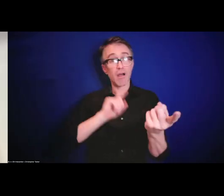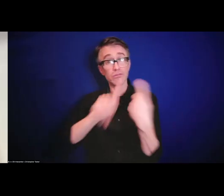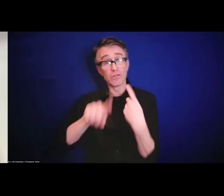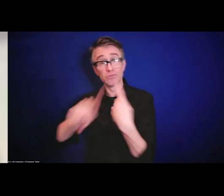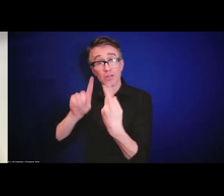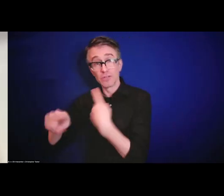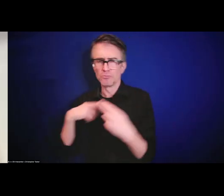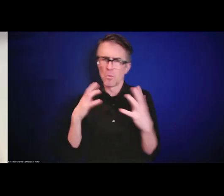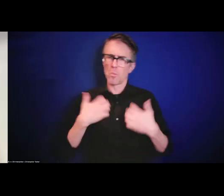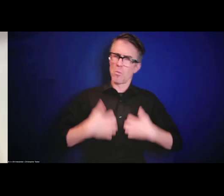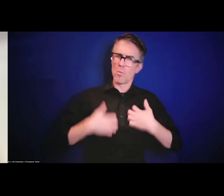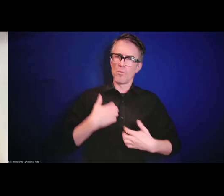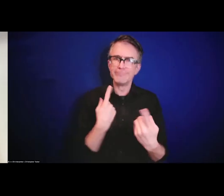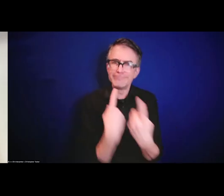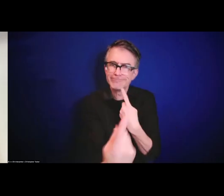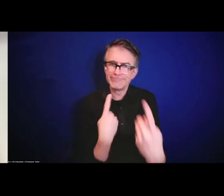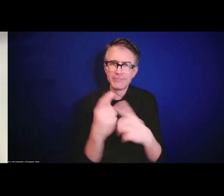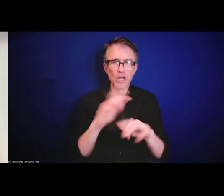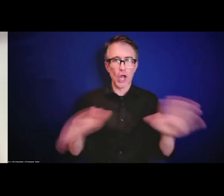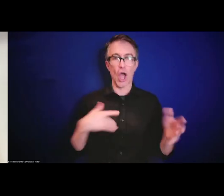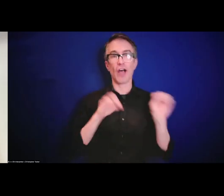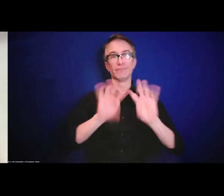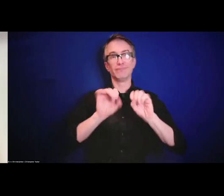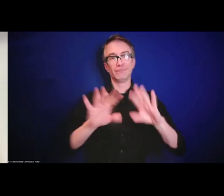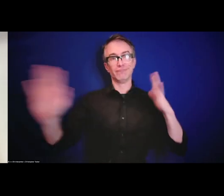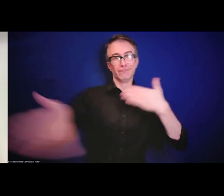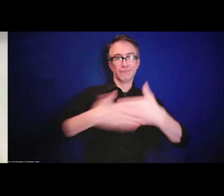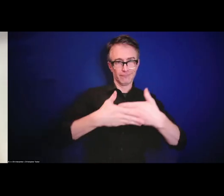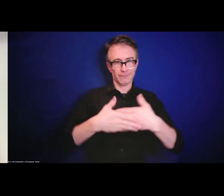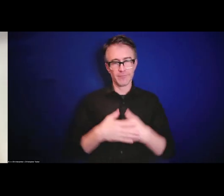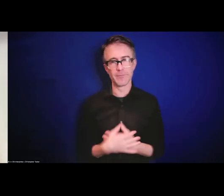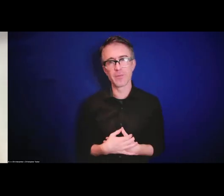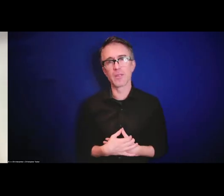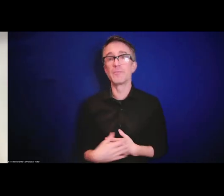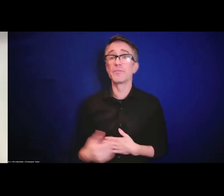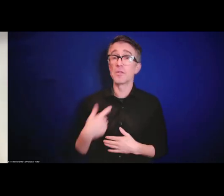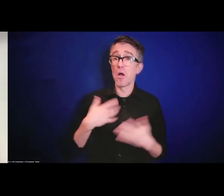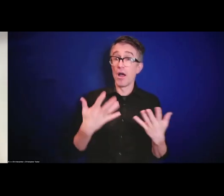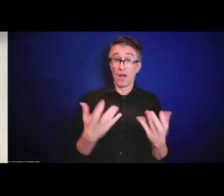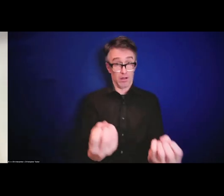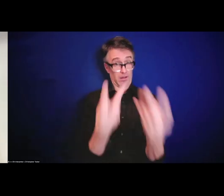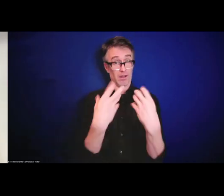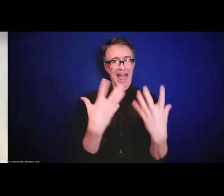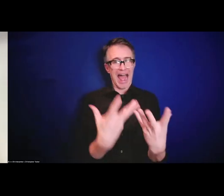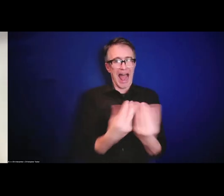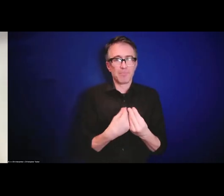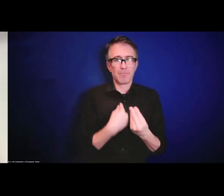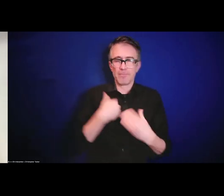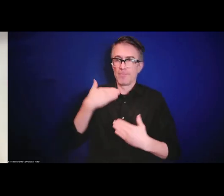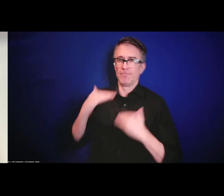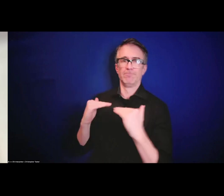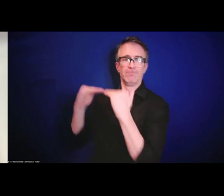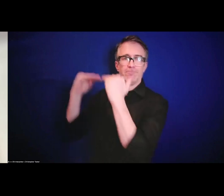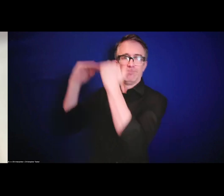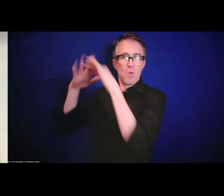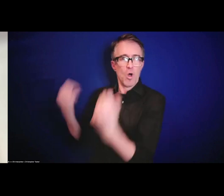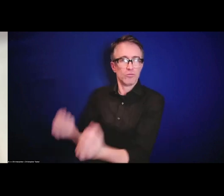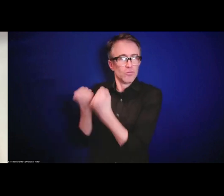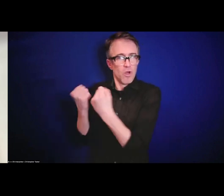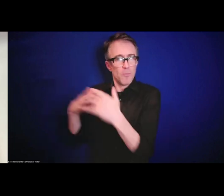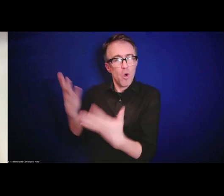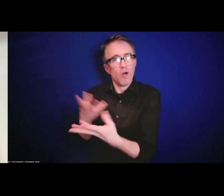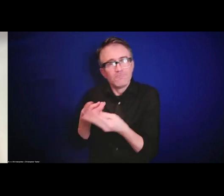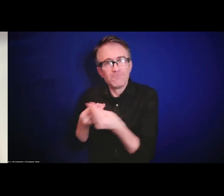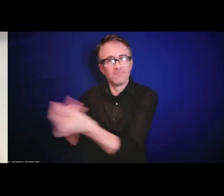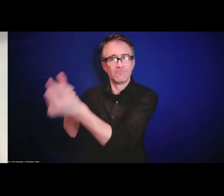continue to advance the work in this area, to learn from your experiences in various parts of the world, and also expand the